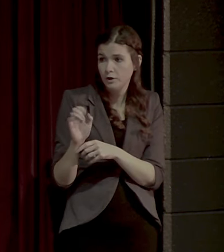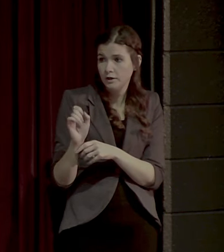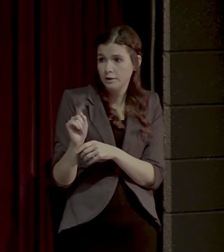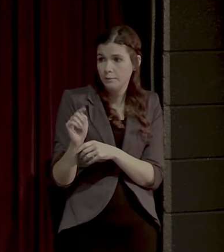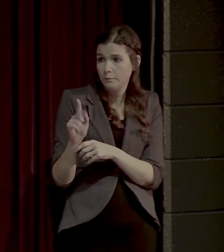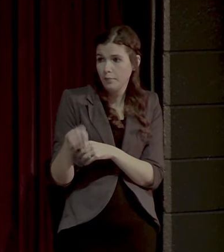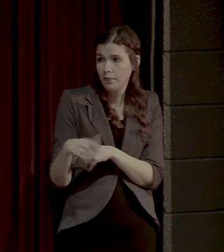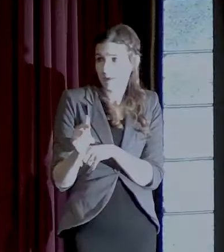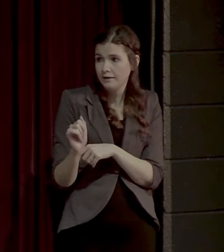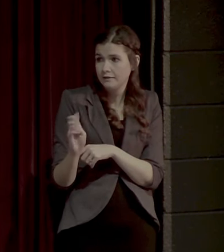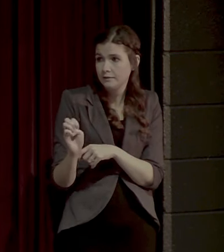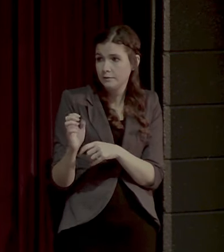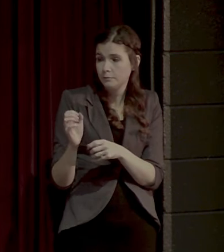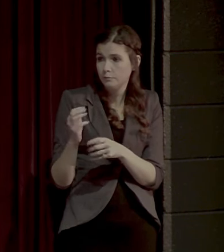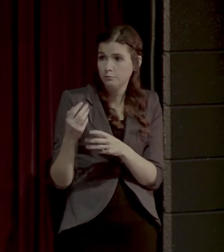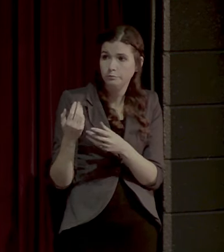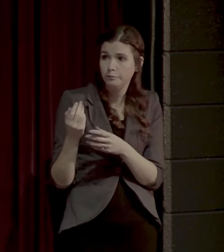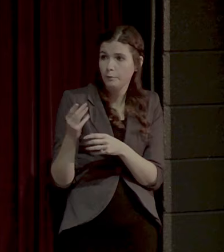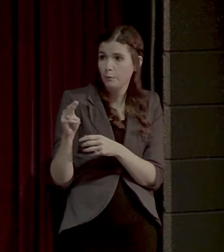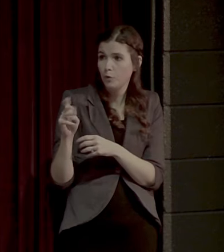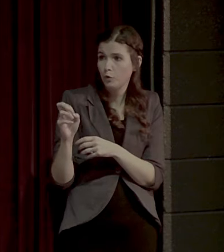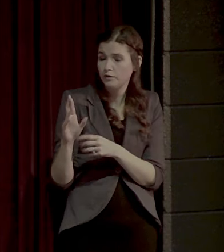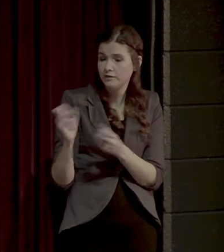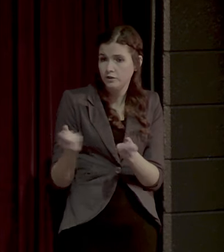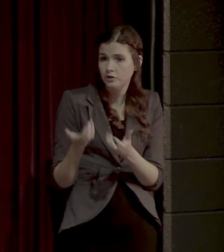Devil's Lake. Congratulations, Damian.